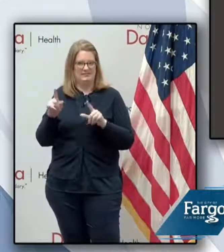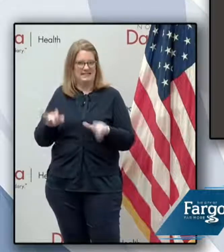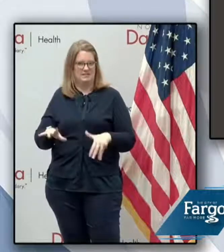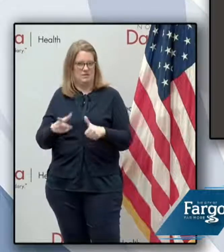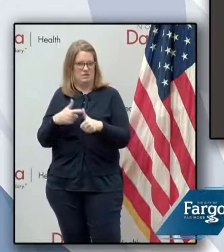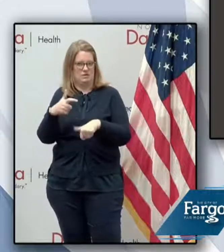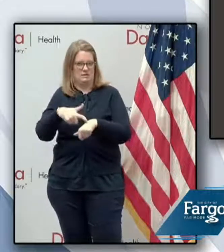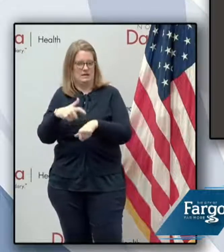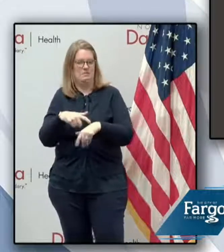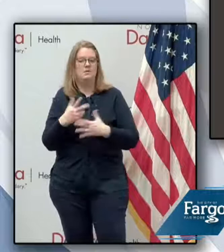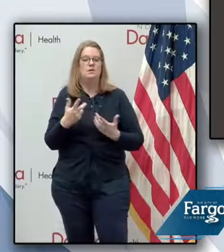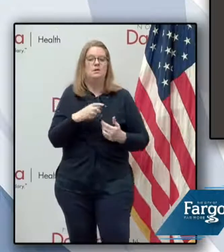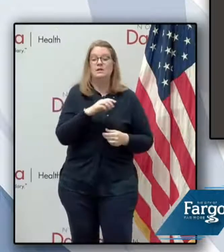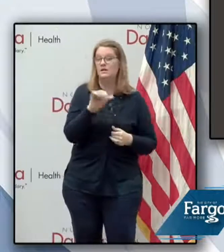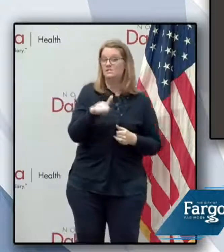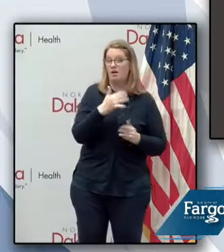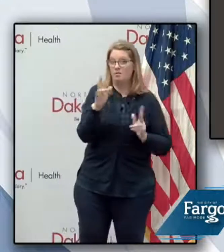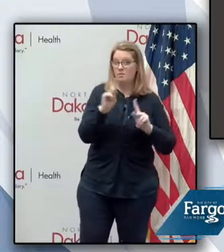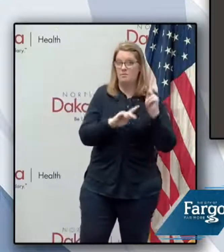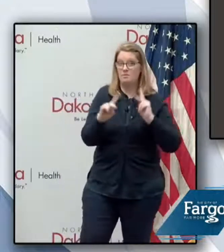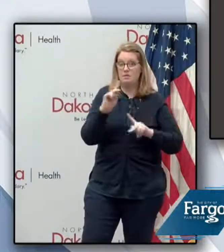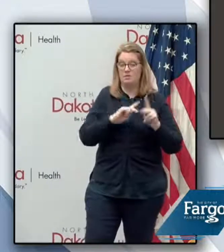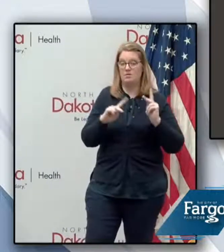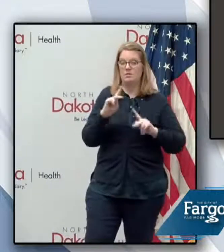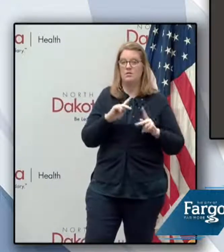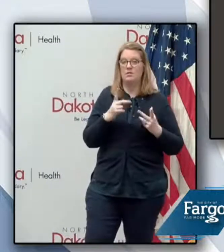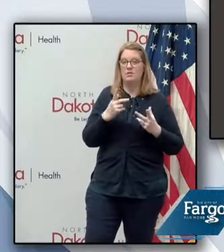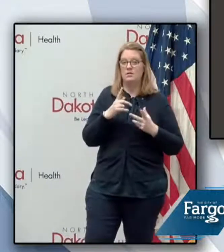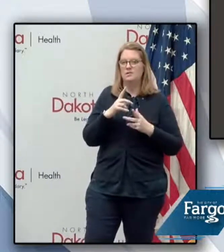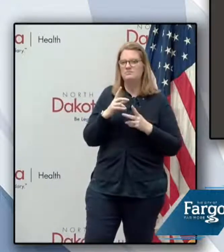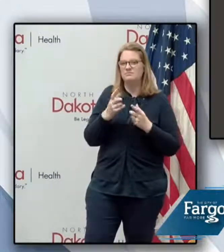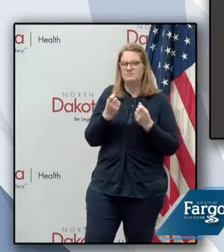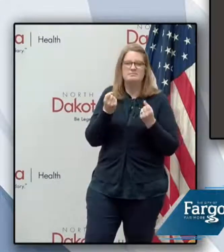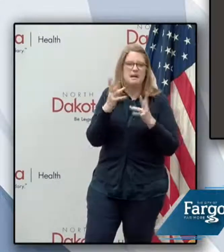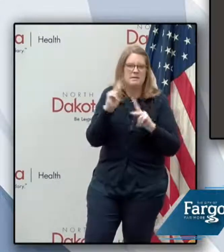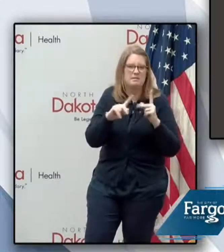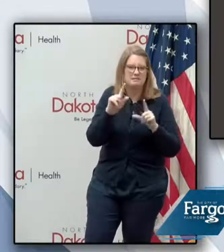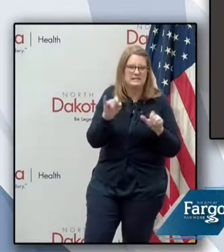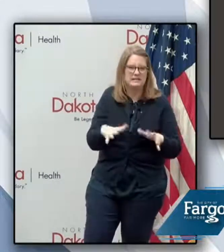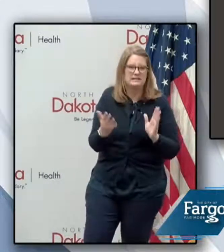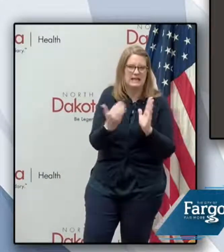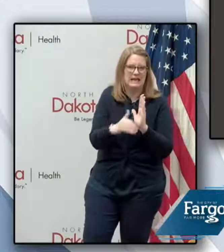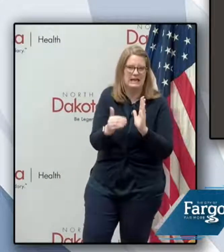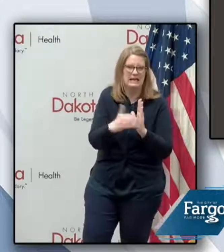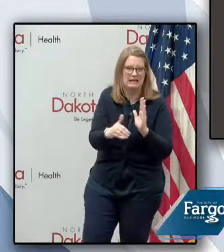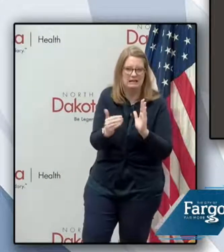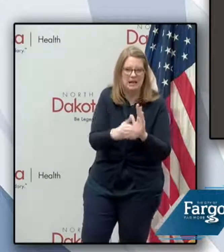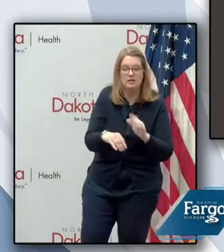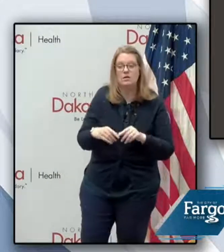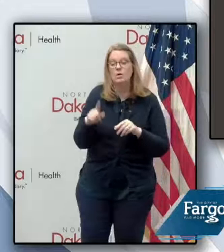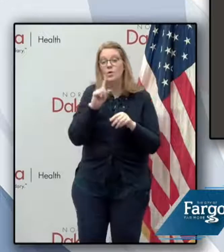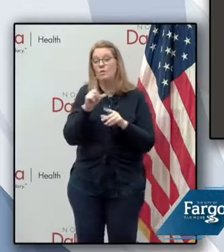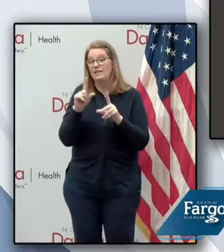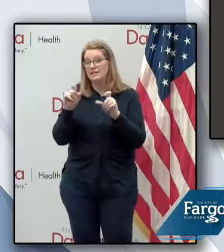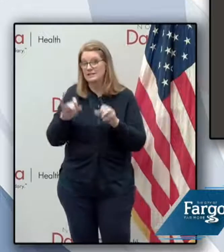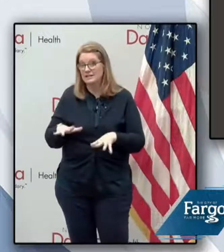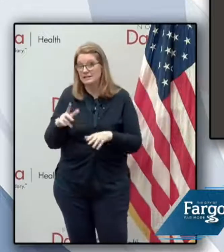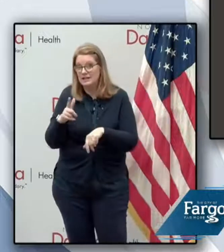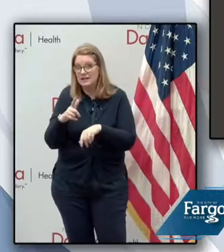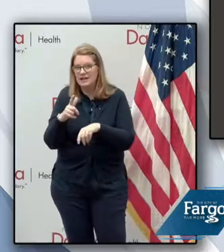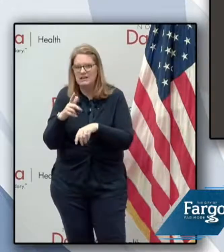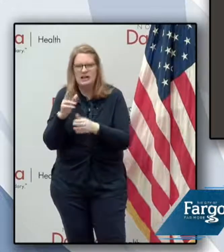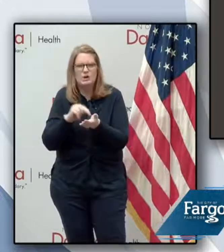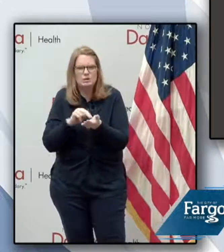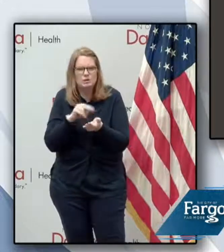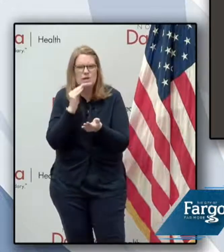and others have been, including those people, have been tested more than once. Our testing in long-term care,